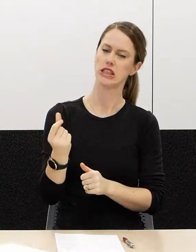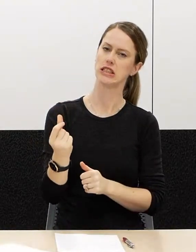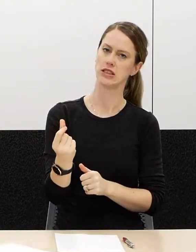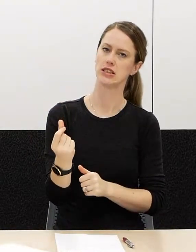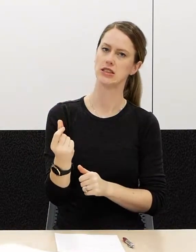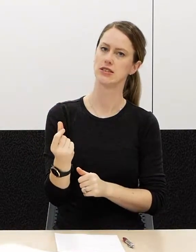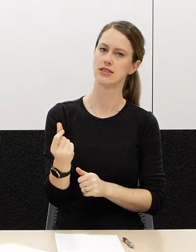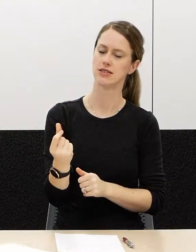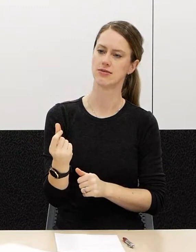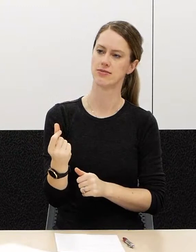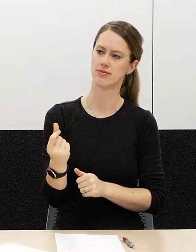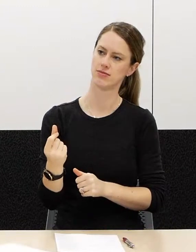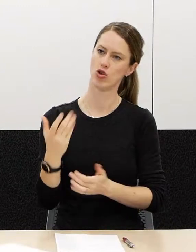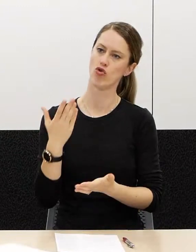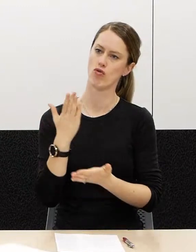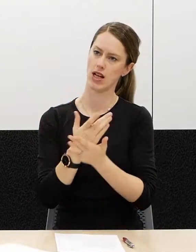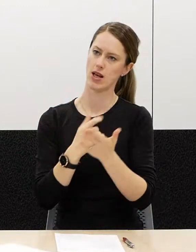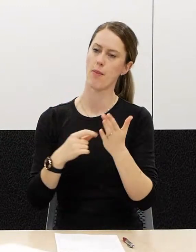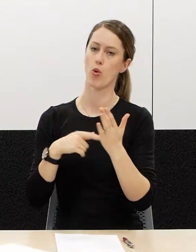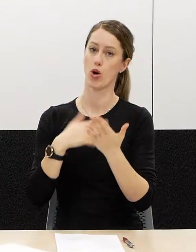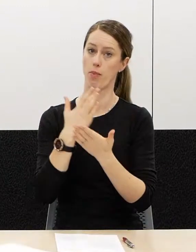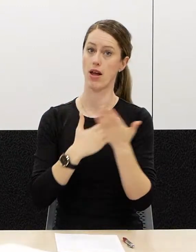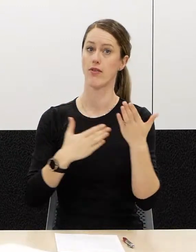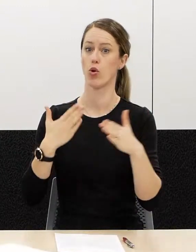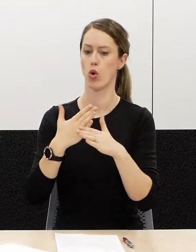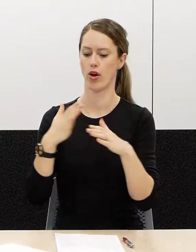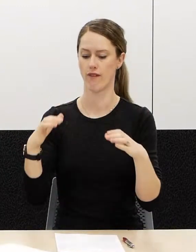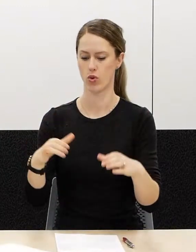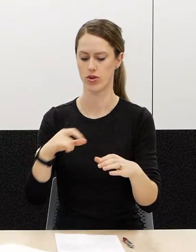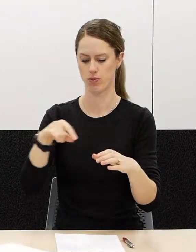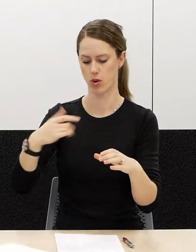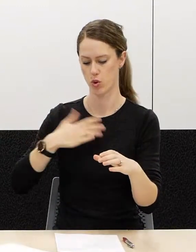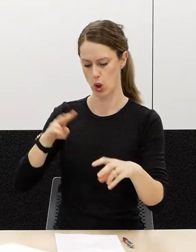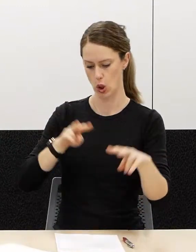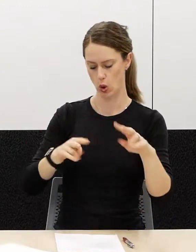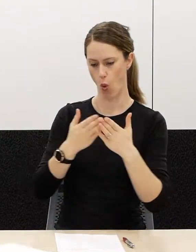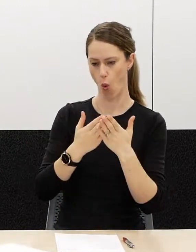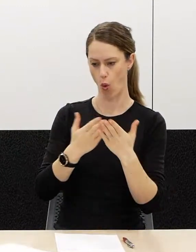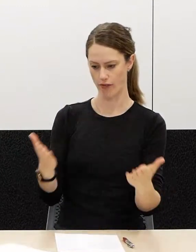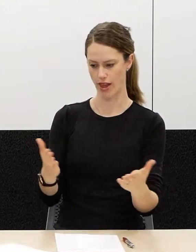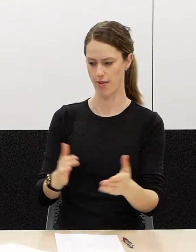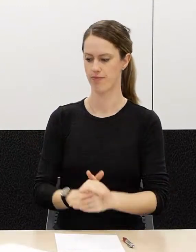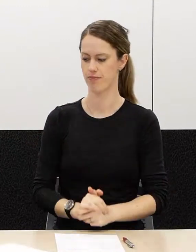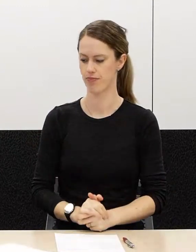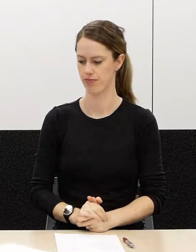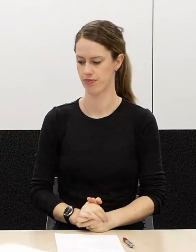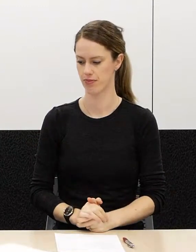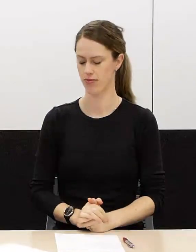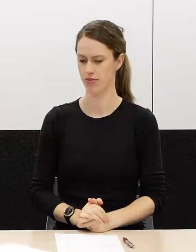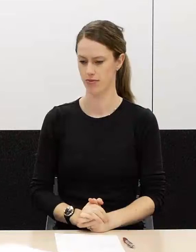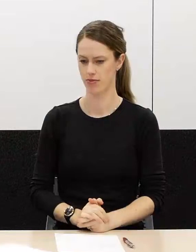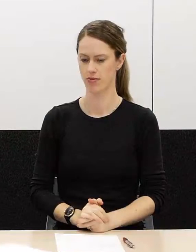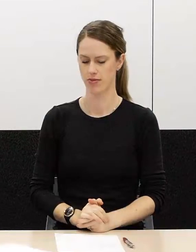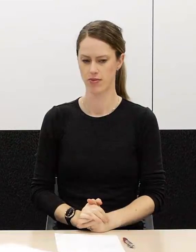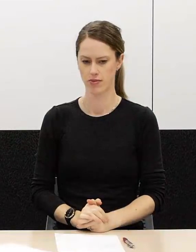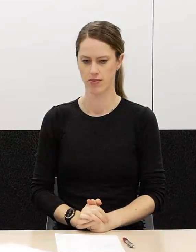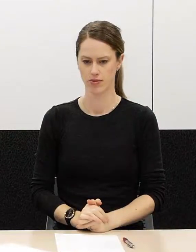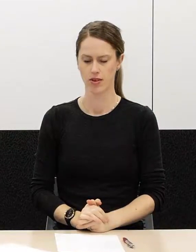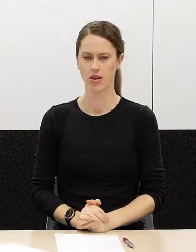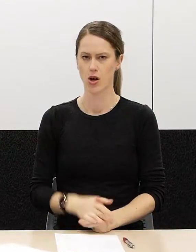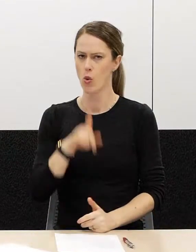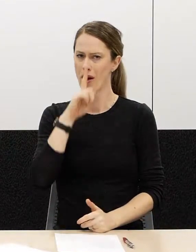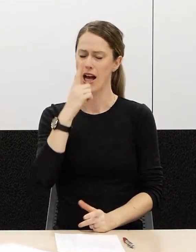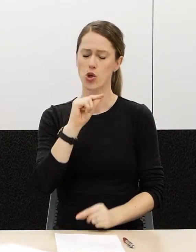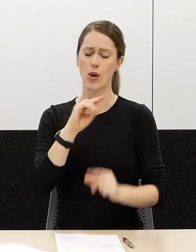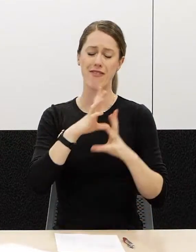and they're a really important part of our workforce. So we want to look at all of that as we drive through components. We can't do